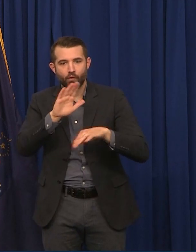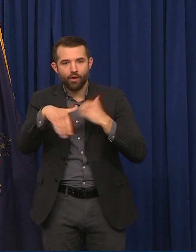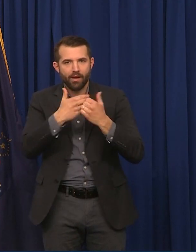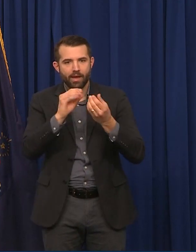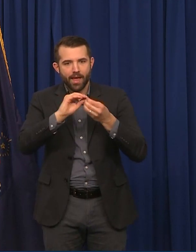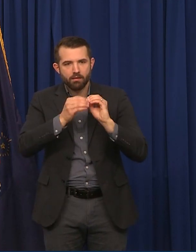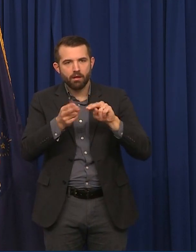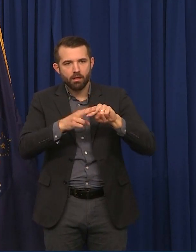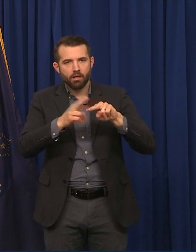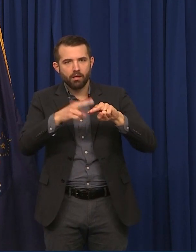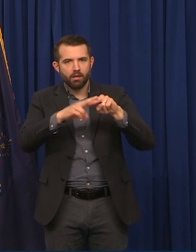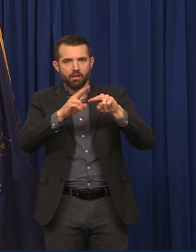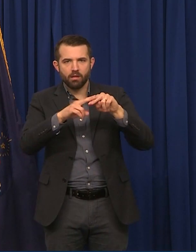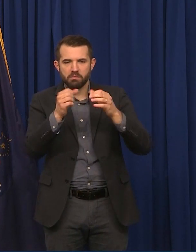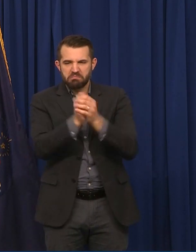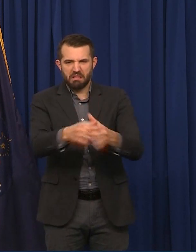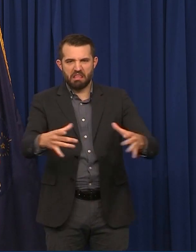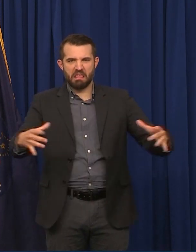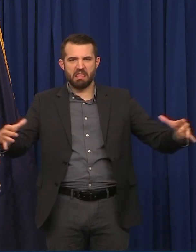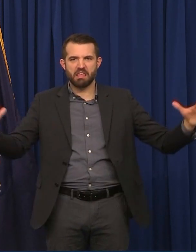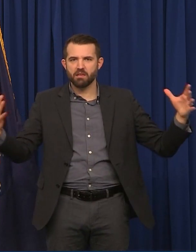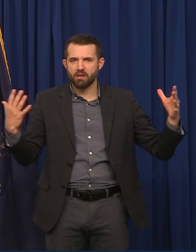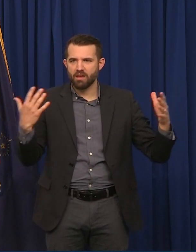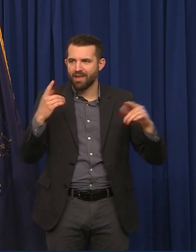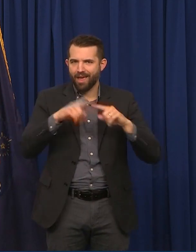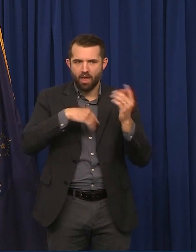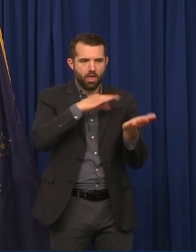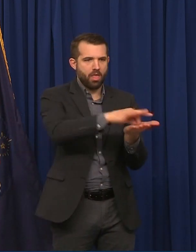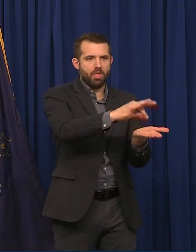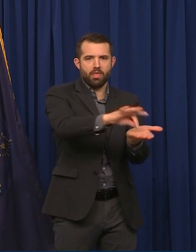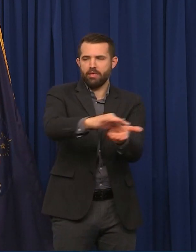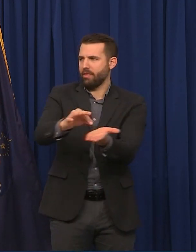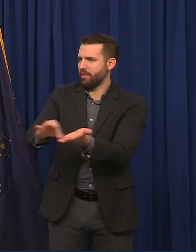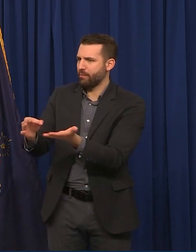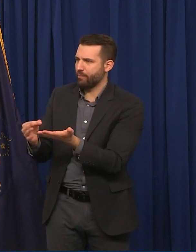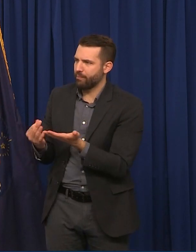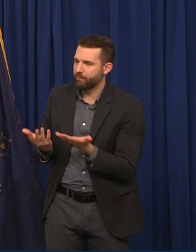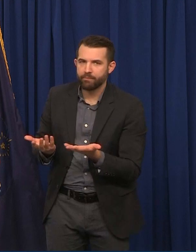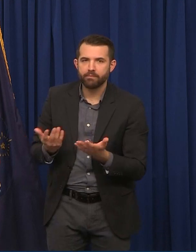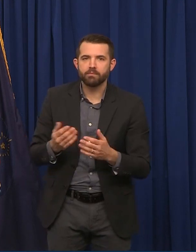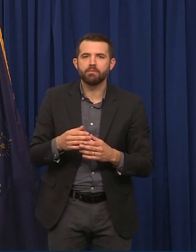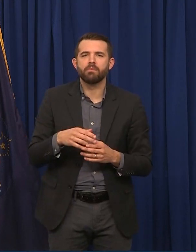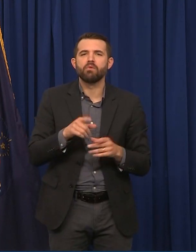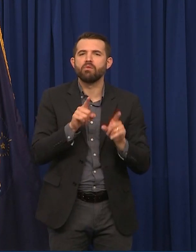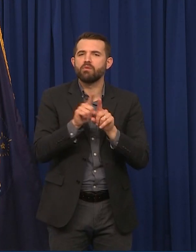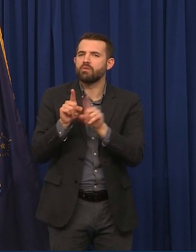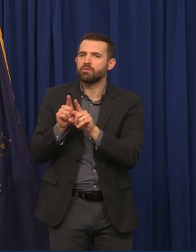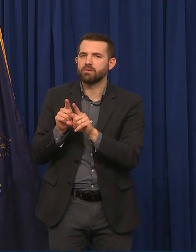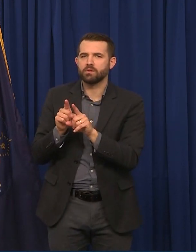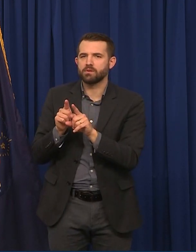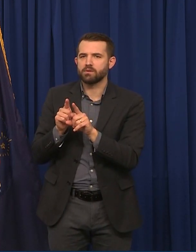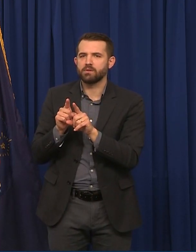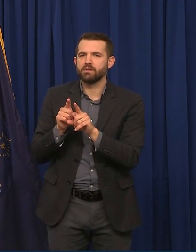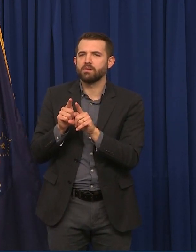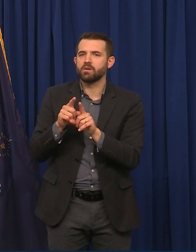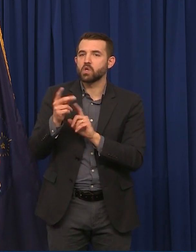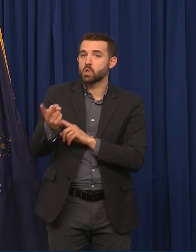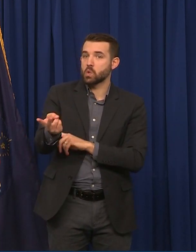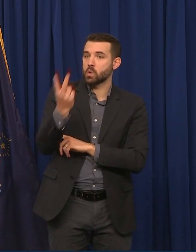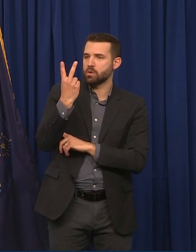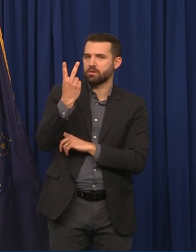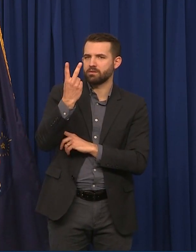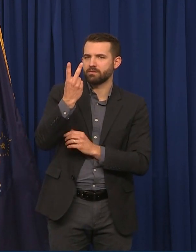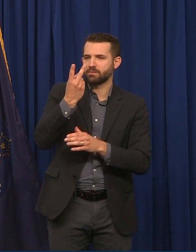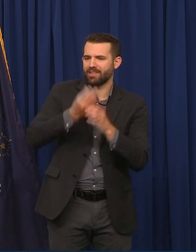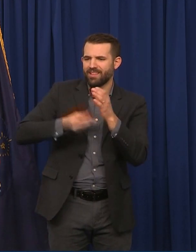on Togus reported a death yesterday. Can you confirm that that's one of the 2 deaths that you're reporting now? Great. So Paul's question, I'll